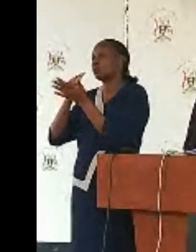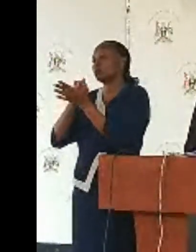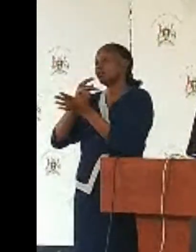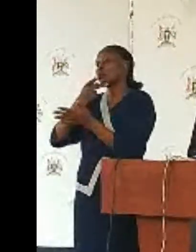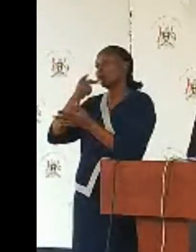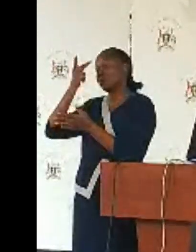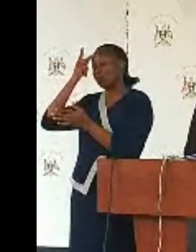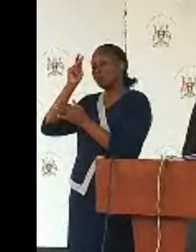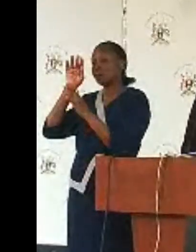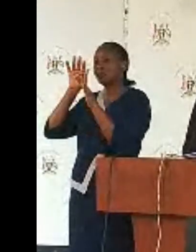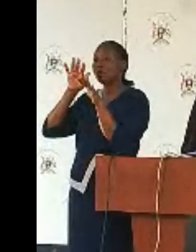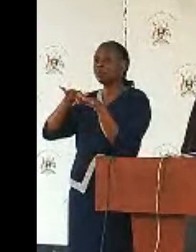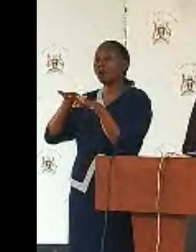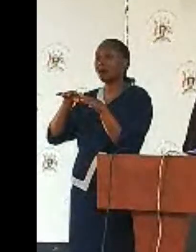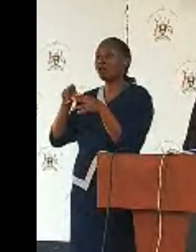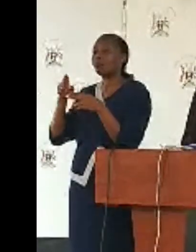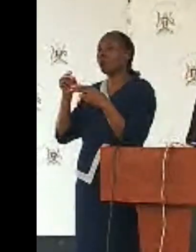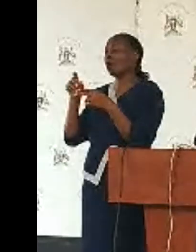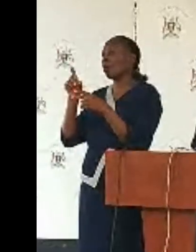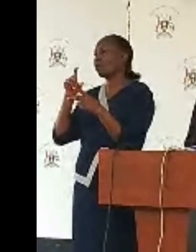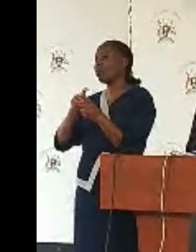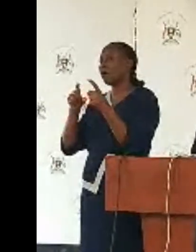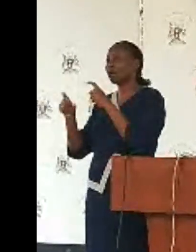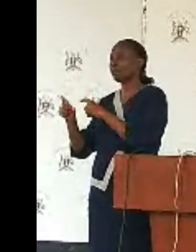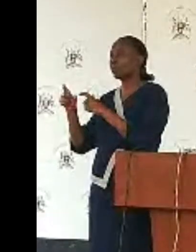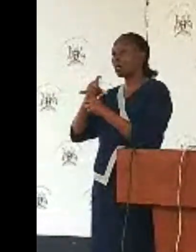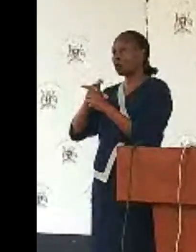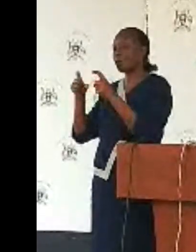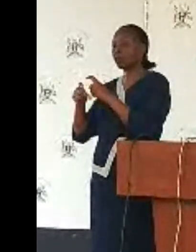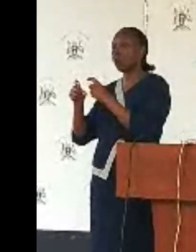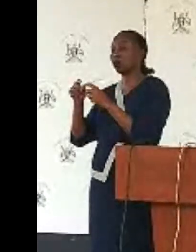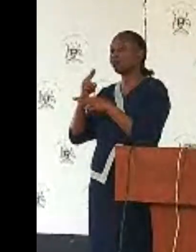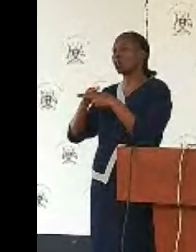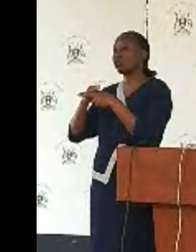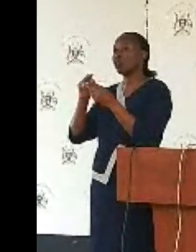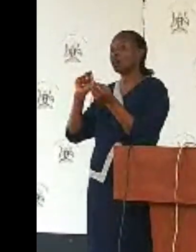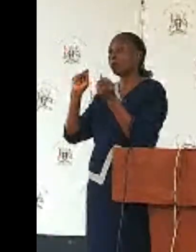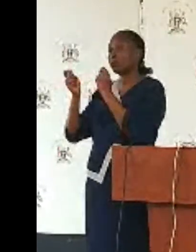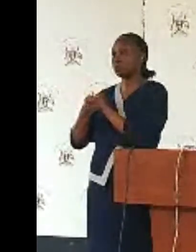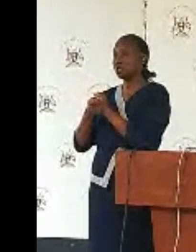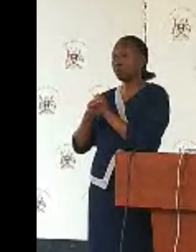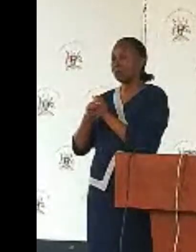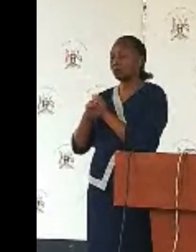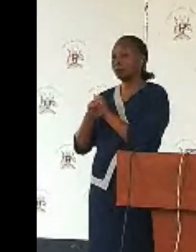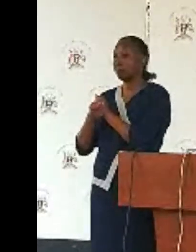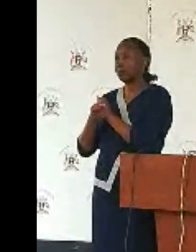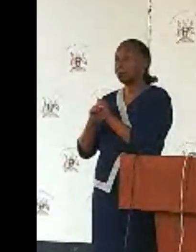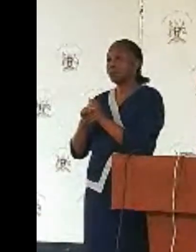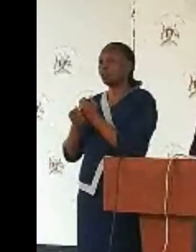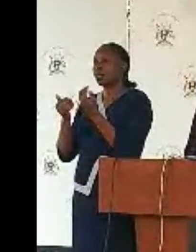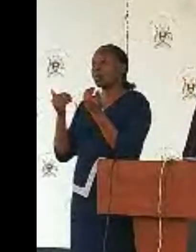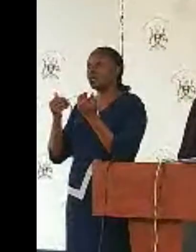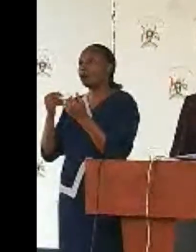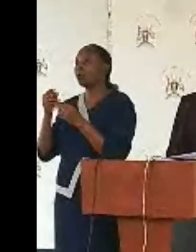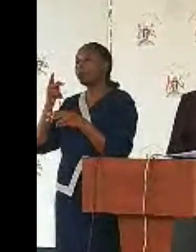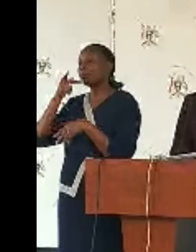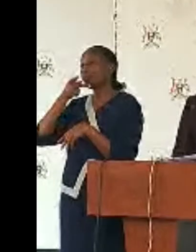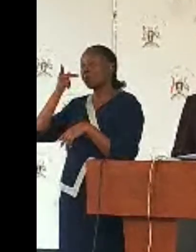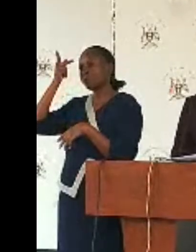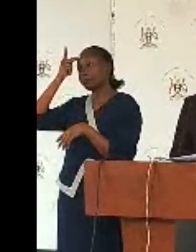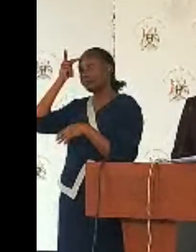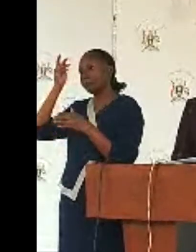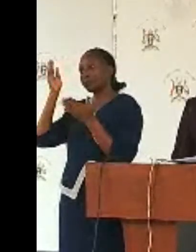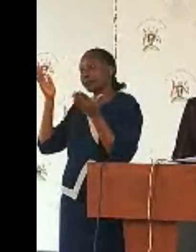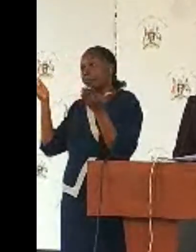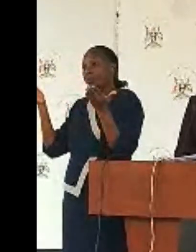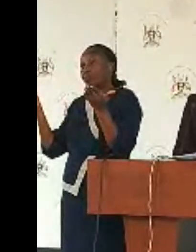okugamba ensengeka y'omwana ey'amannya yasoba kibiina ekyomusanvu. Olwekyo abazadde bakubirizibwa okugenda